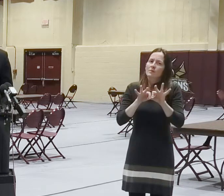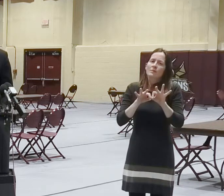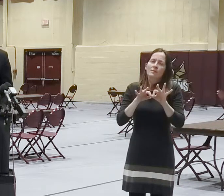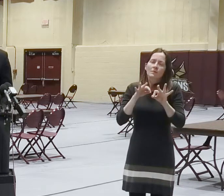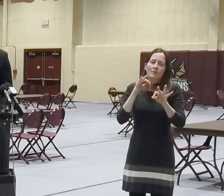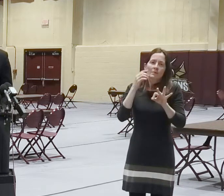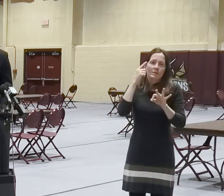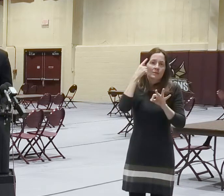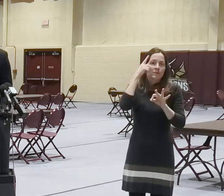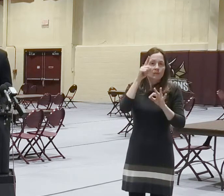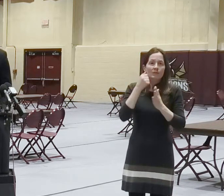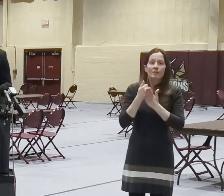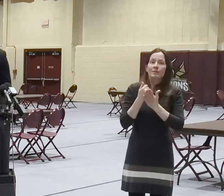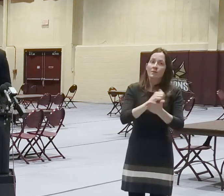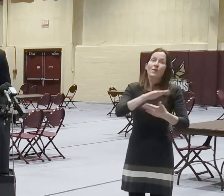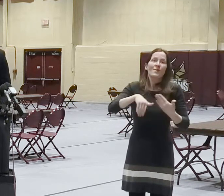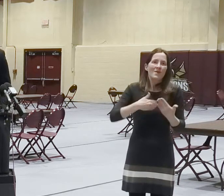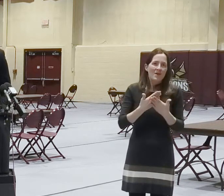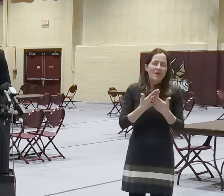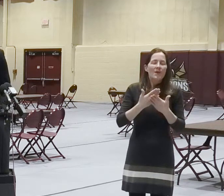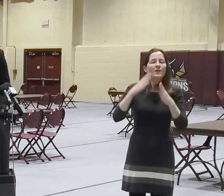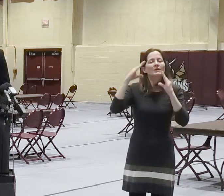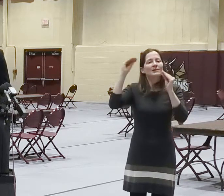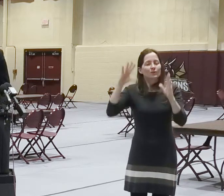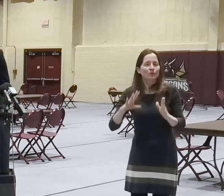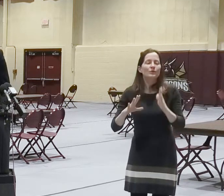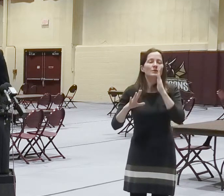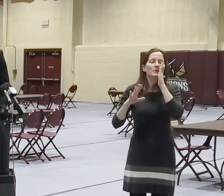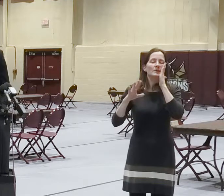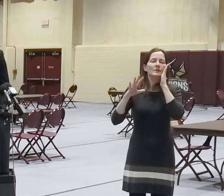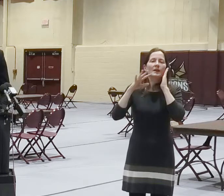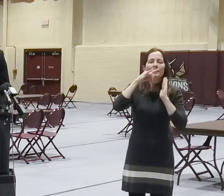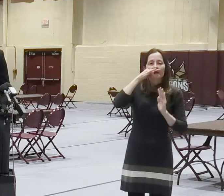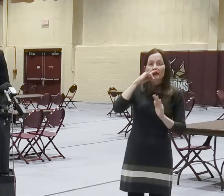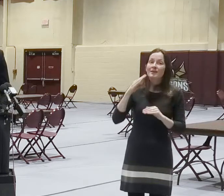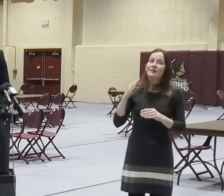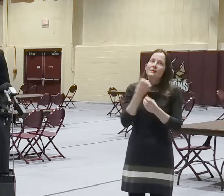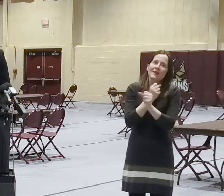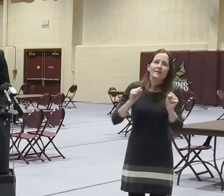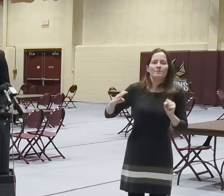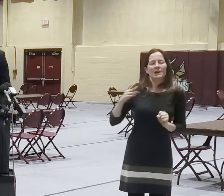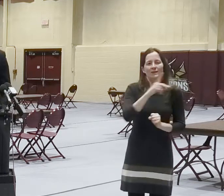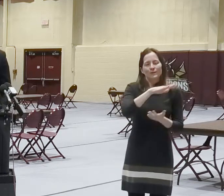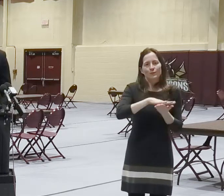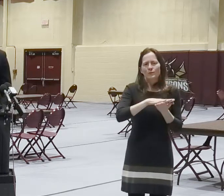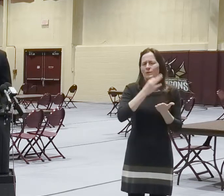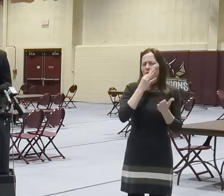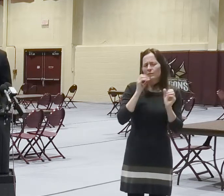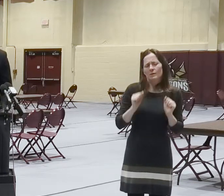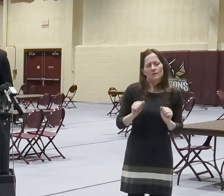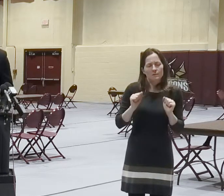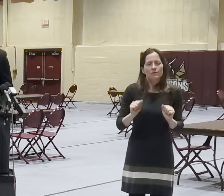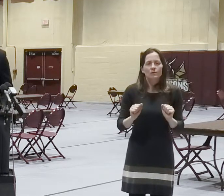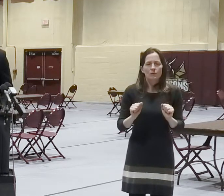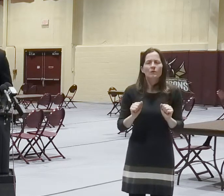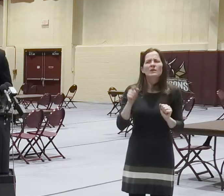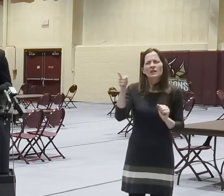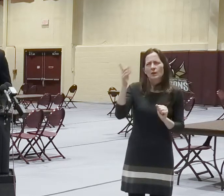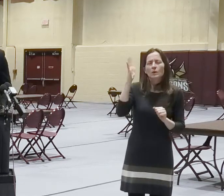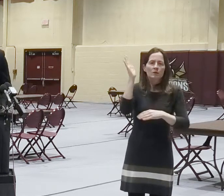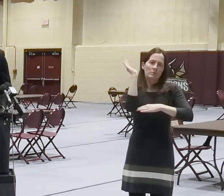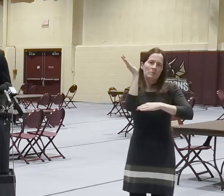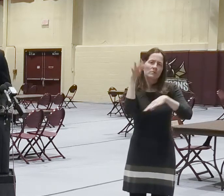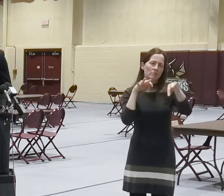educators safely back in schools as soon as possible. You'll hear more about the operations